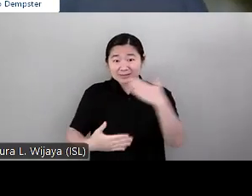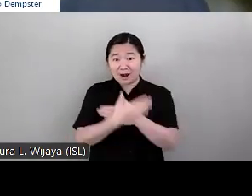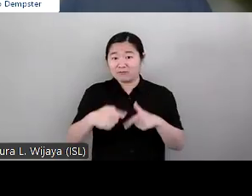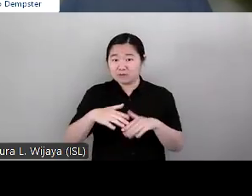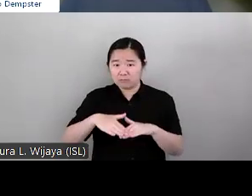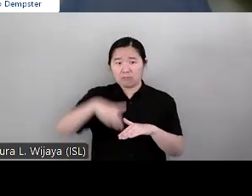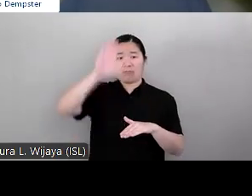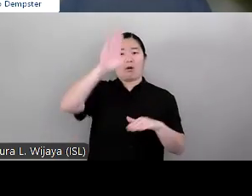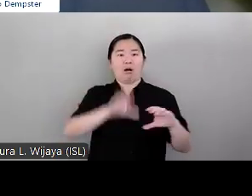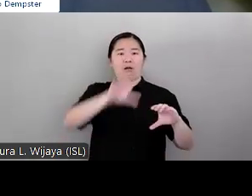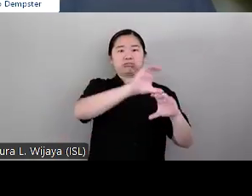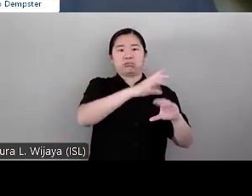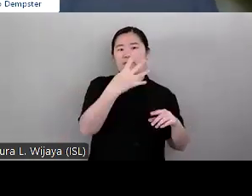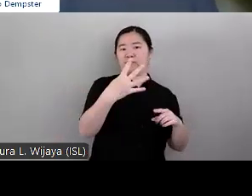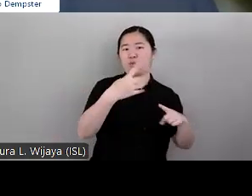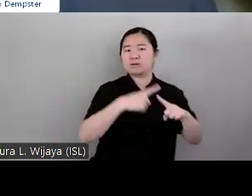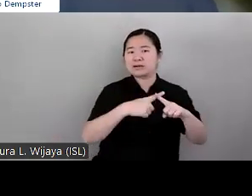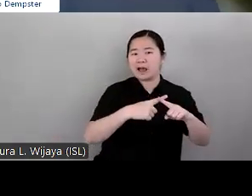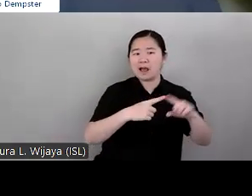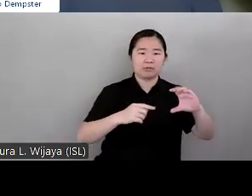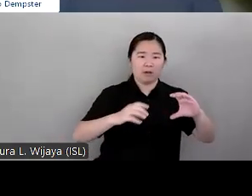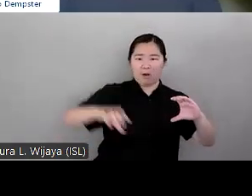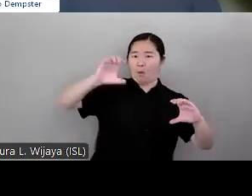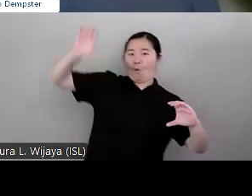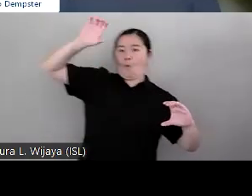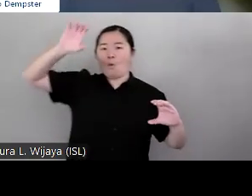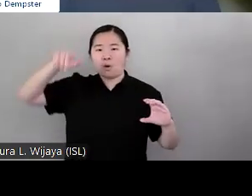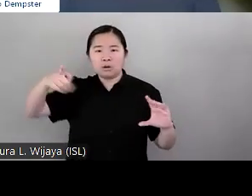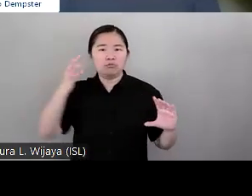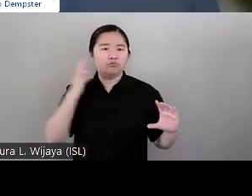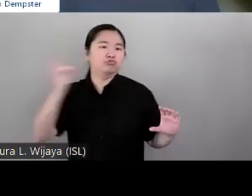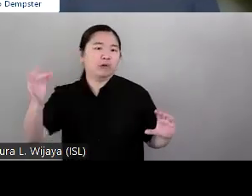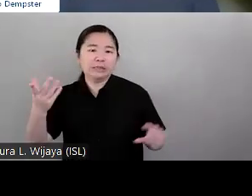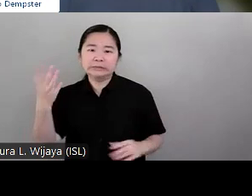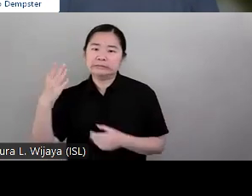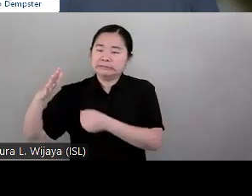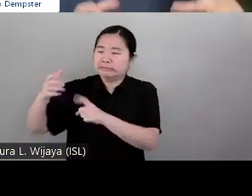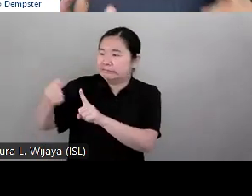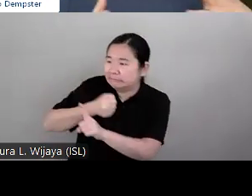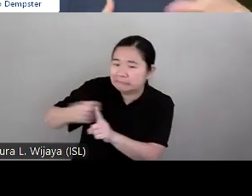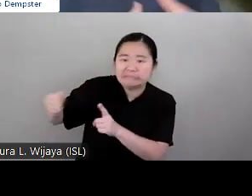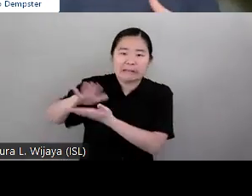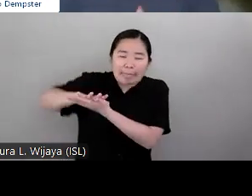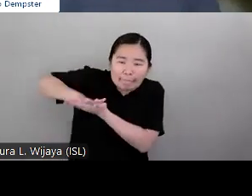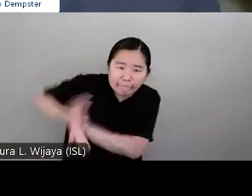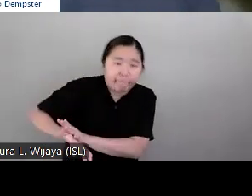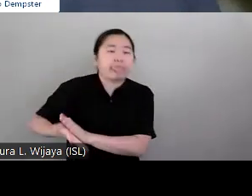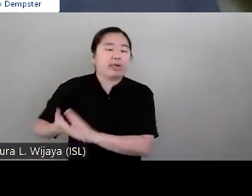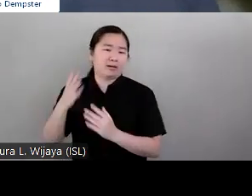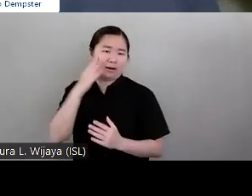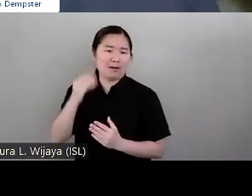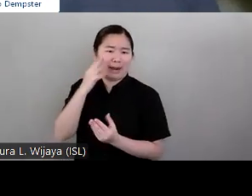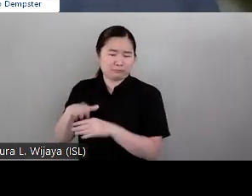services. So we have an excellent team of panelists representing different perspectives. So we've got frontline